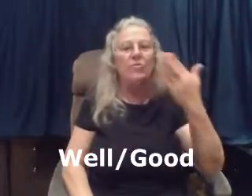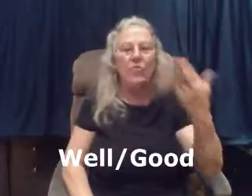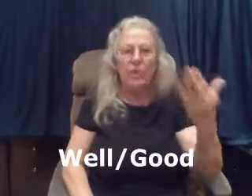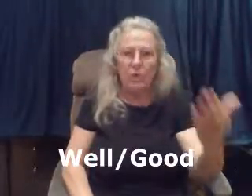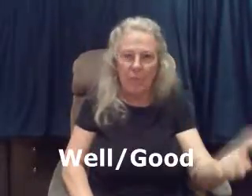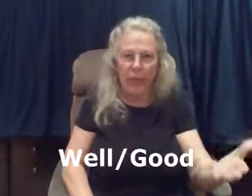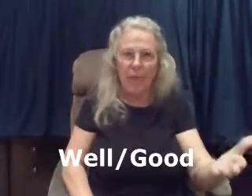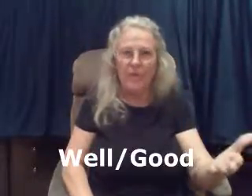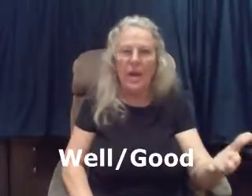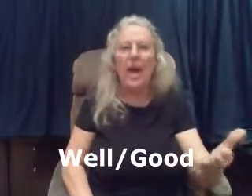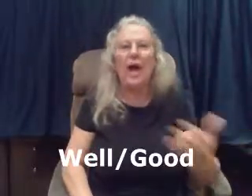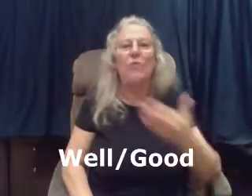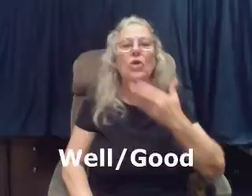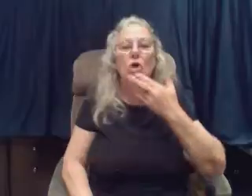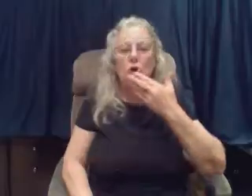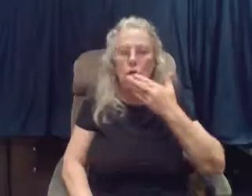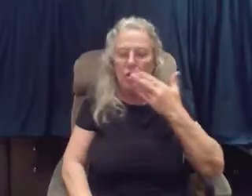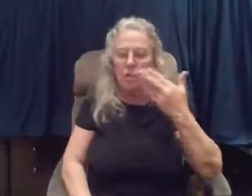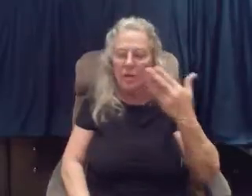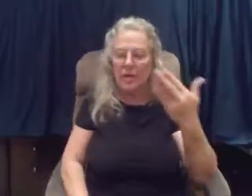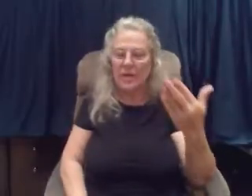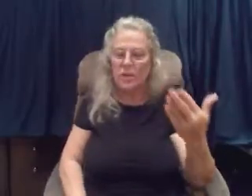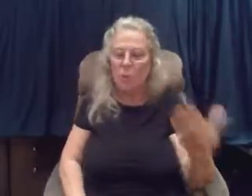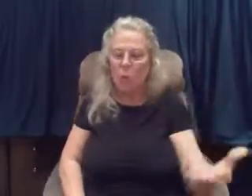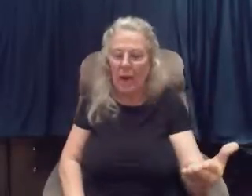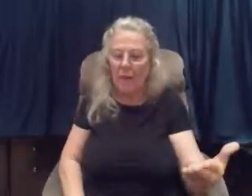from your mouth out. Is well.